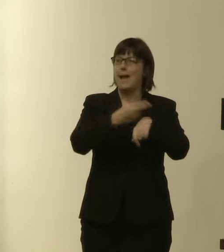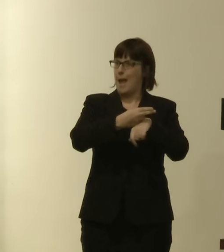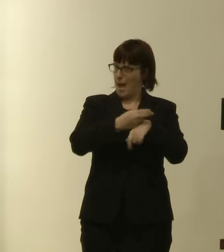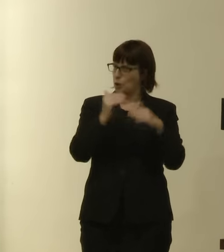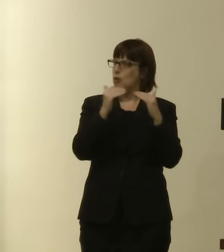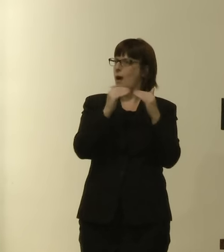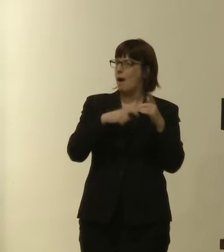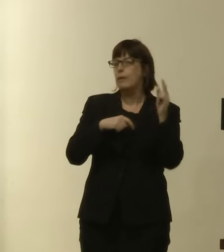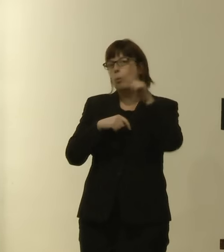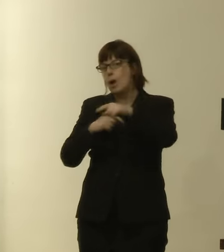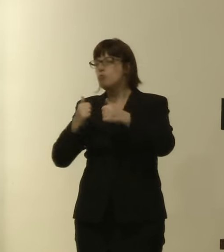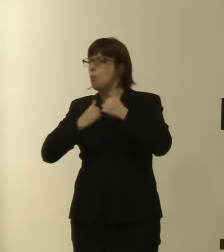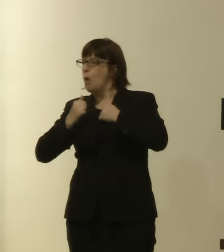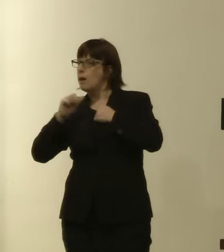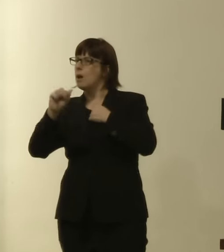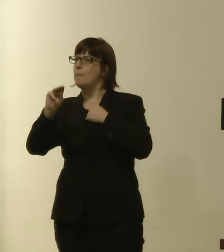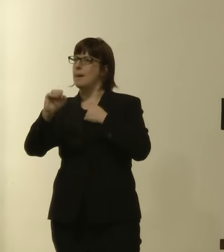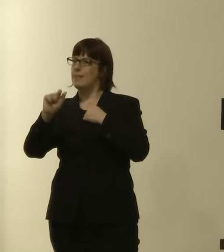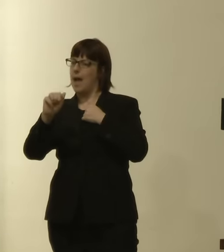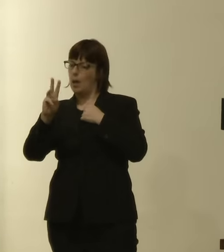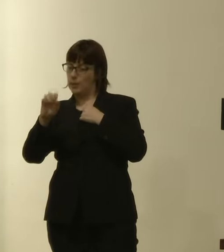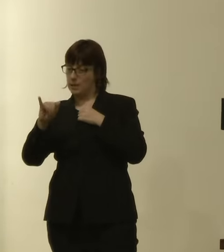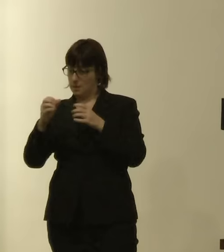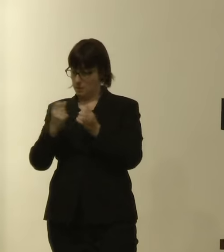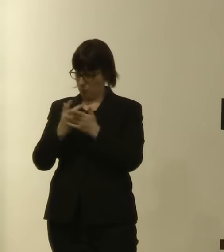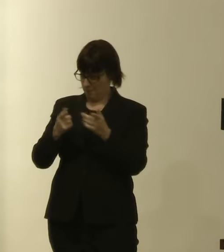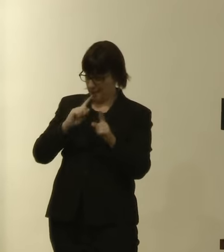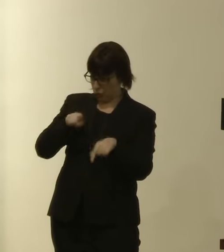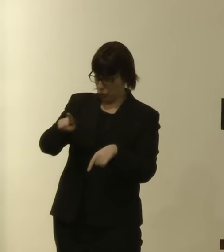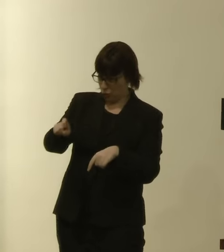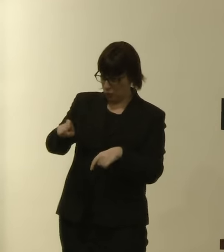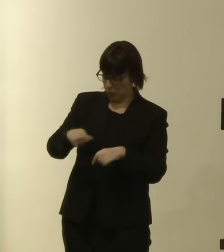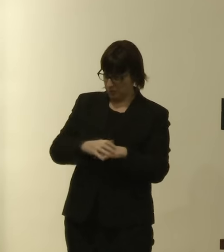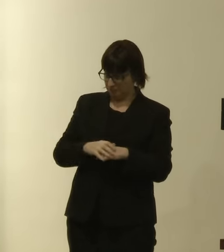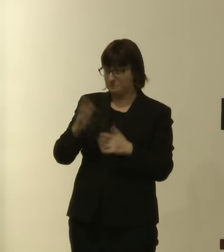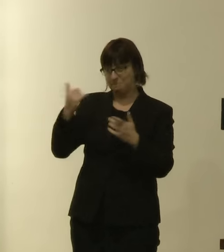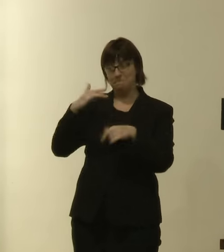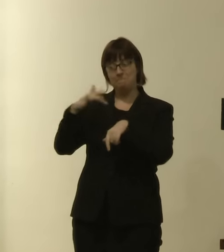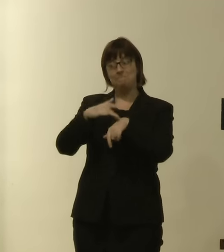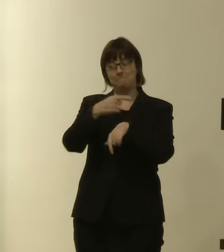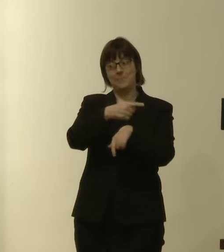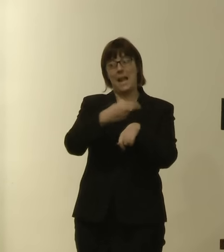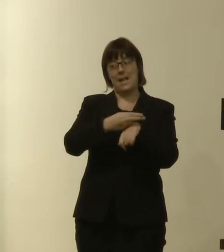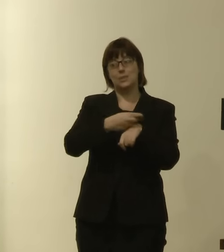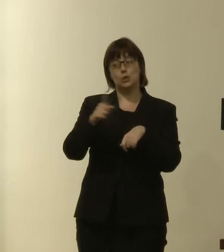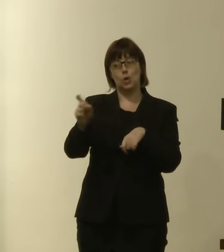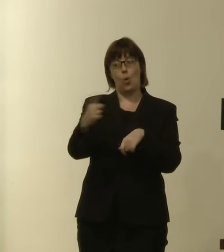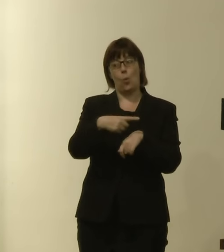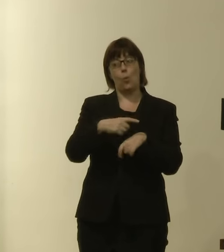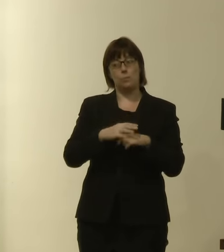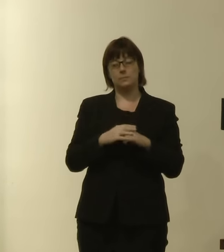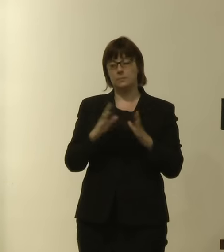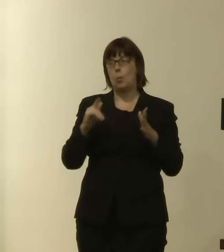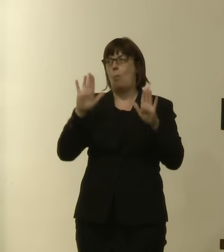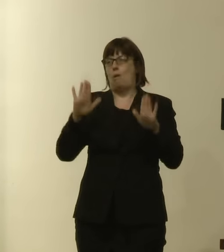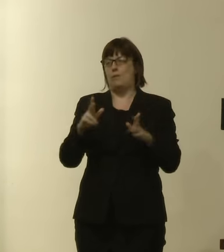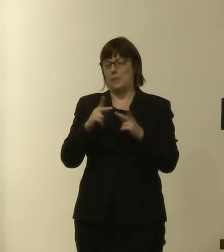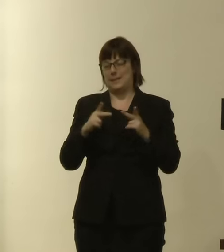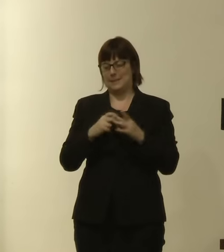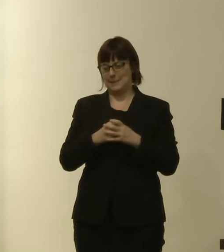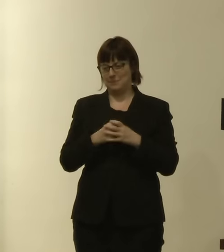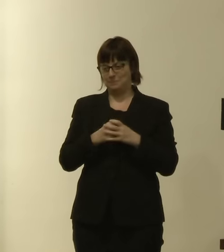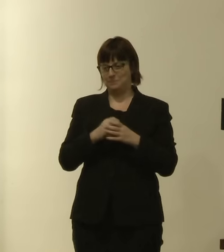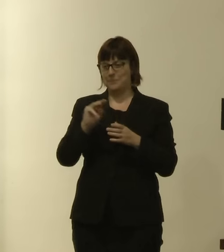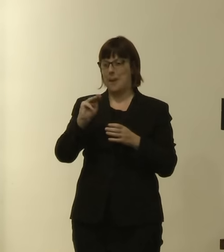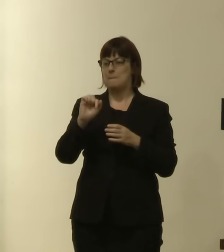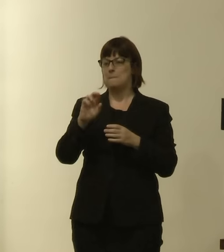Rwanda, Malawi, Lesotho, et cetera. Is that a good enough answer? I hope you get to visit. It's a wonderful place,